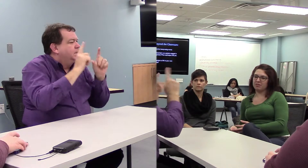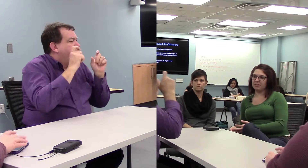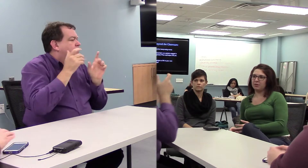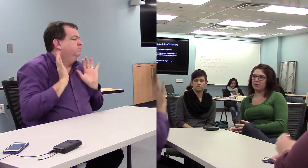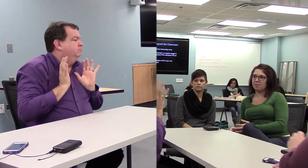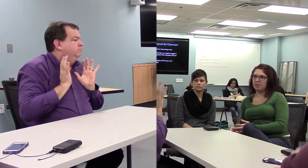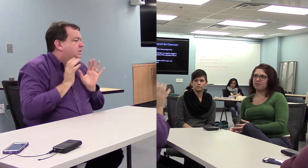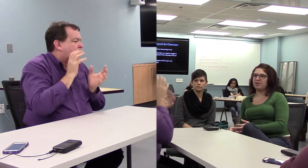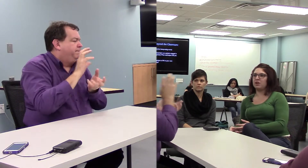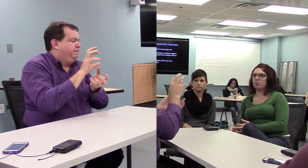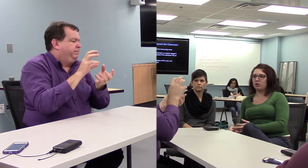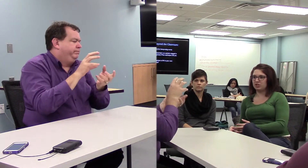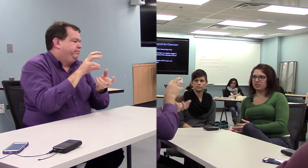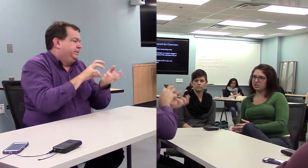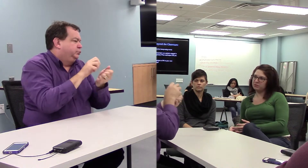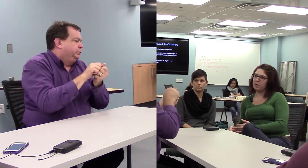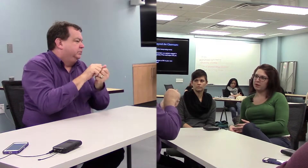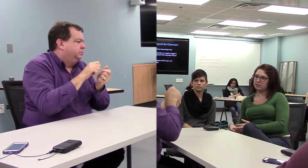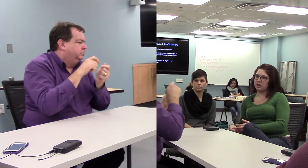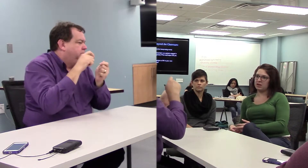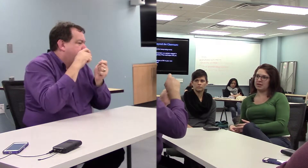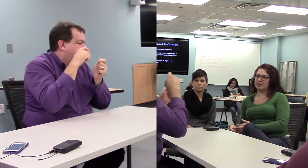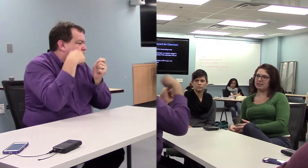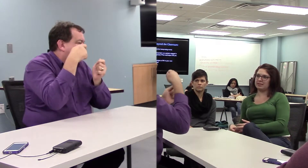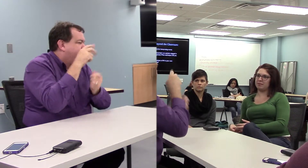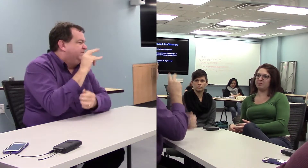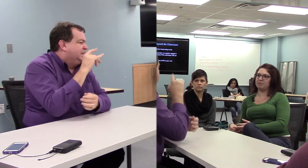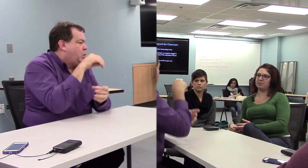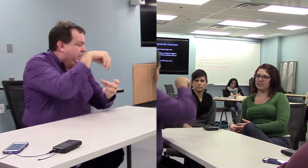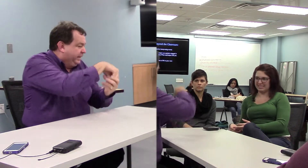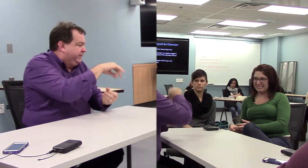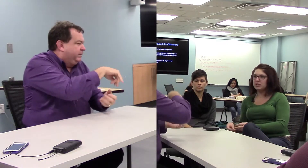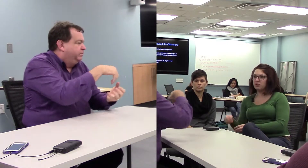worry about the video portion and just focus on the still frame?